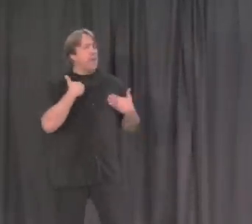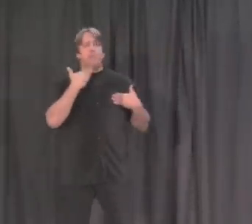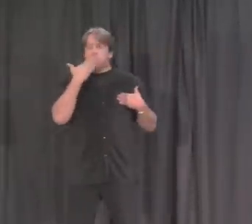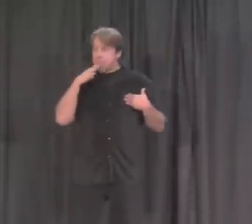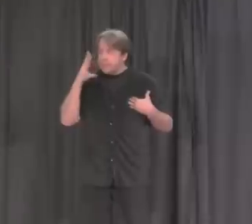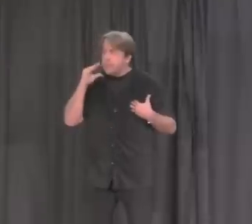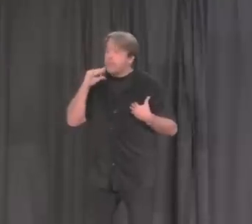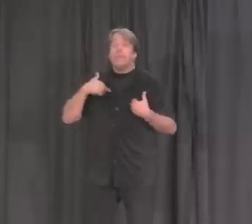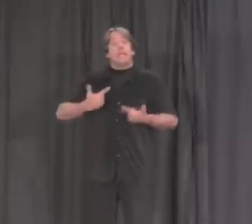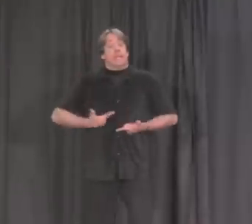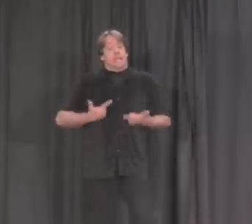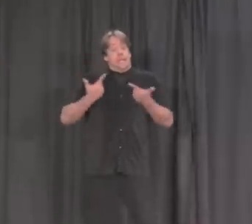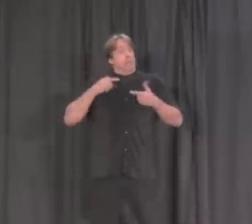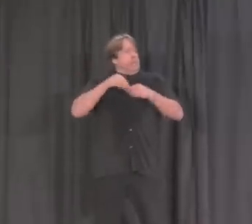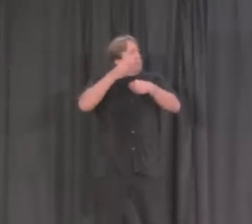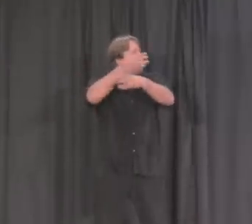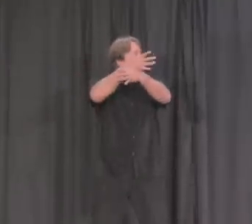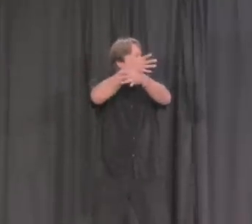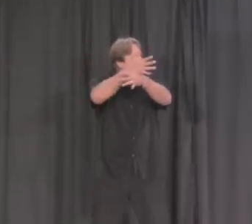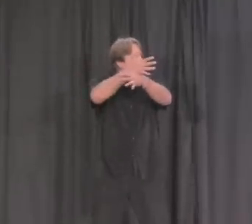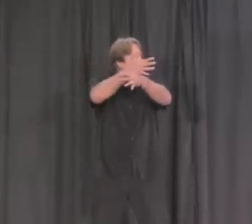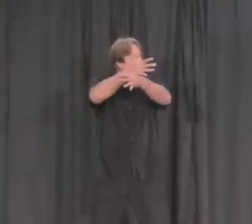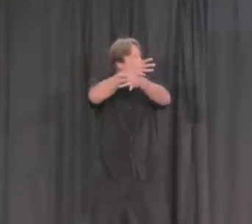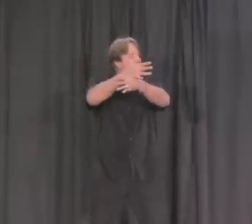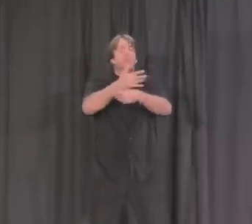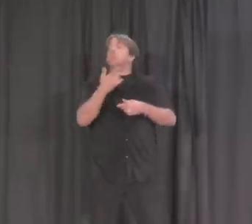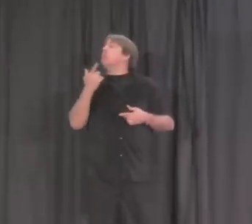I had a similar experience to the one I just described.